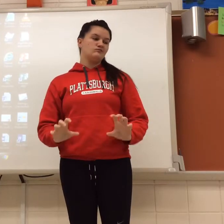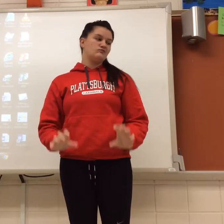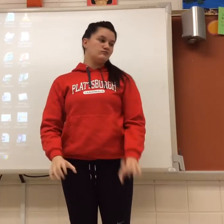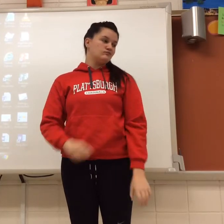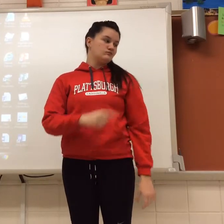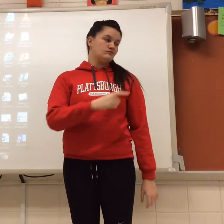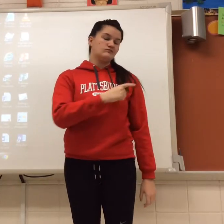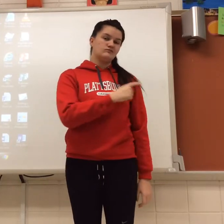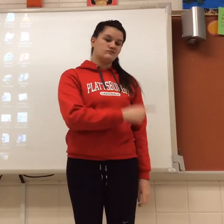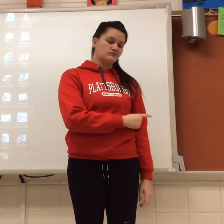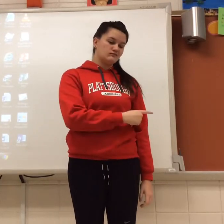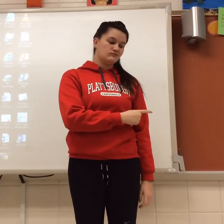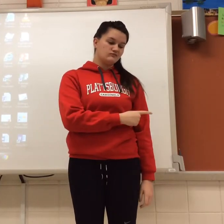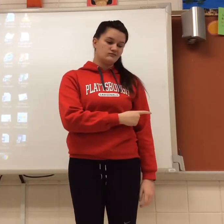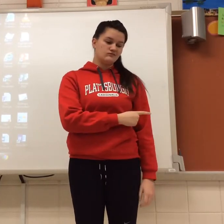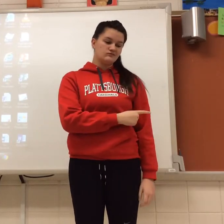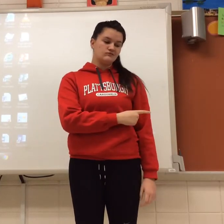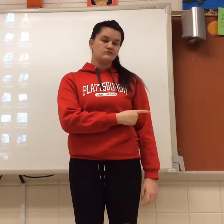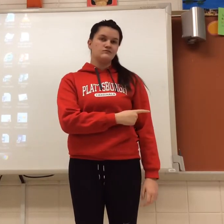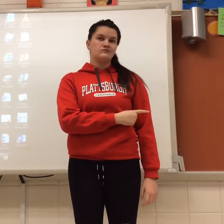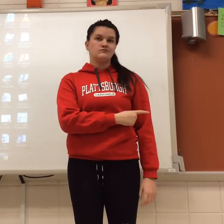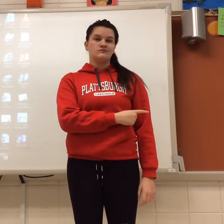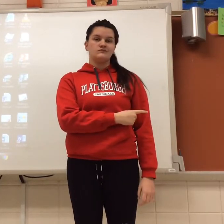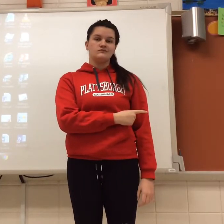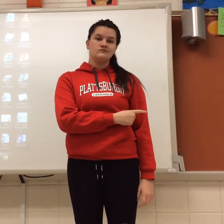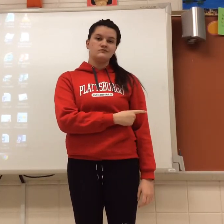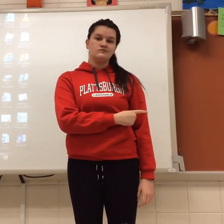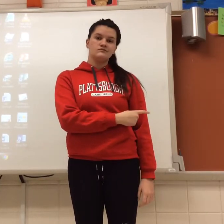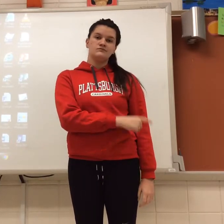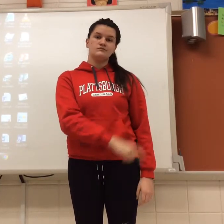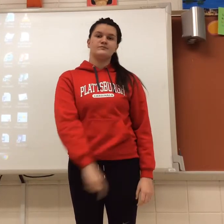to want a small bear in green overalls.